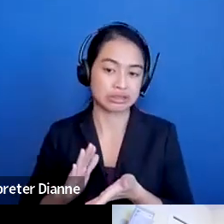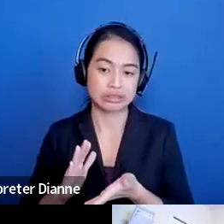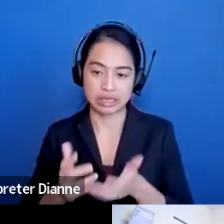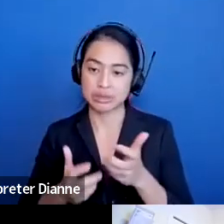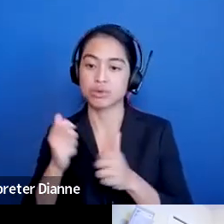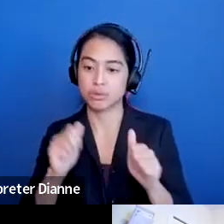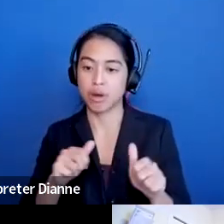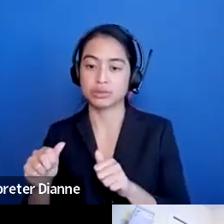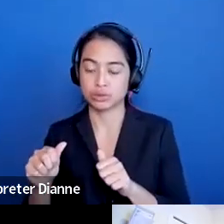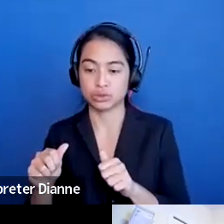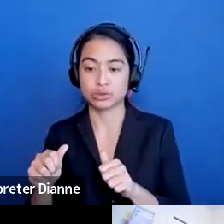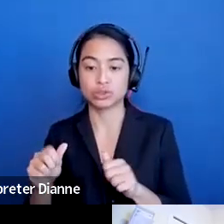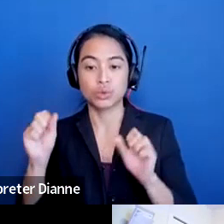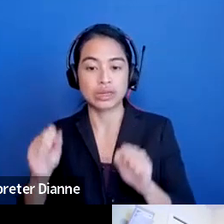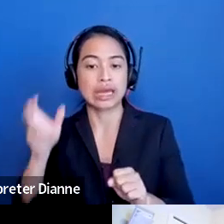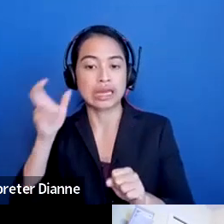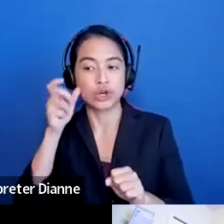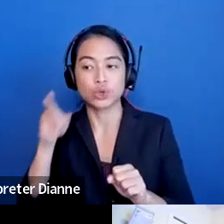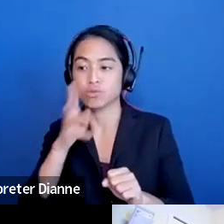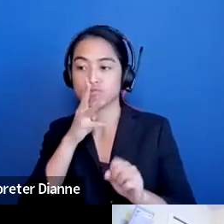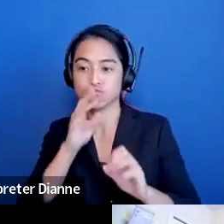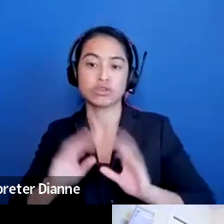to allow us to hear you clearly.